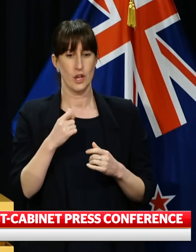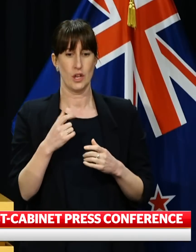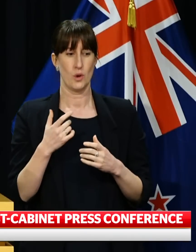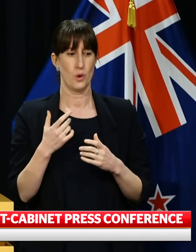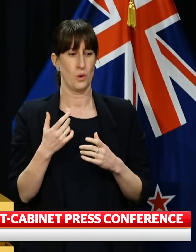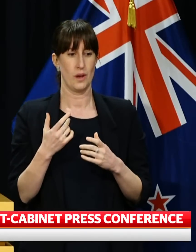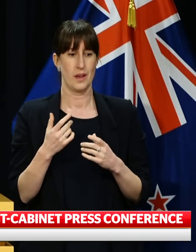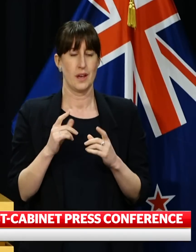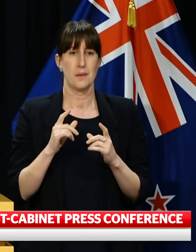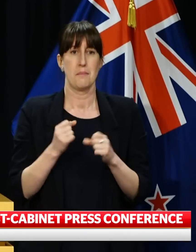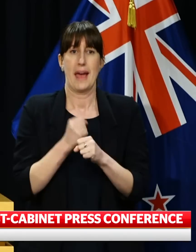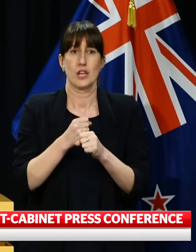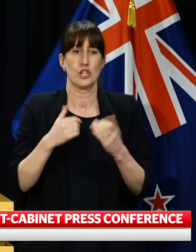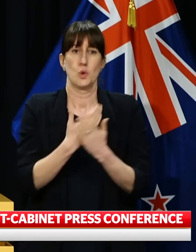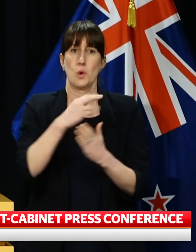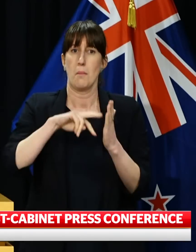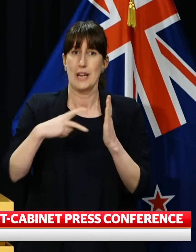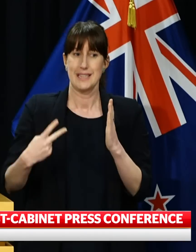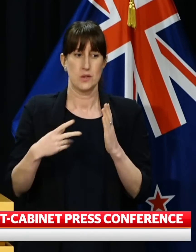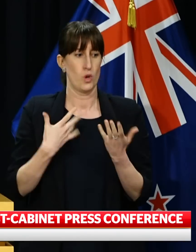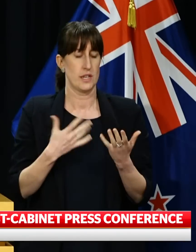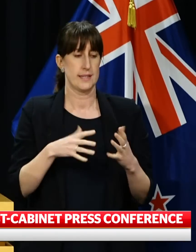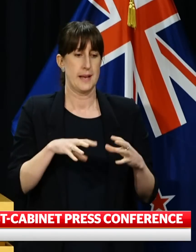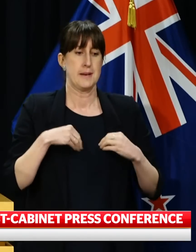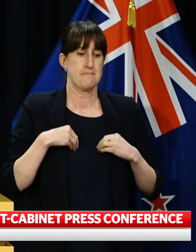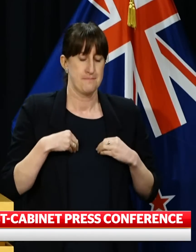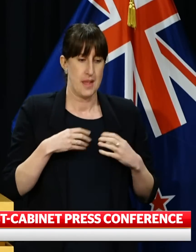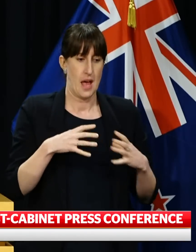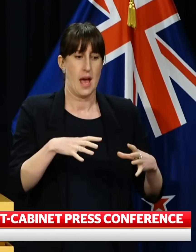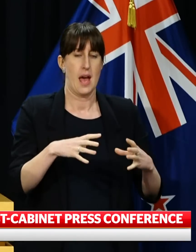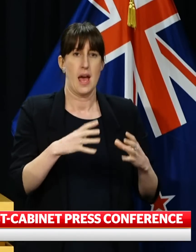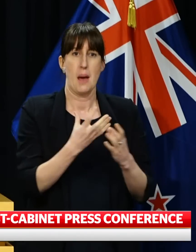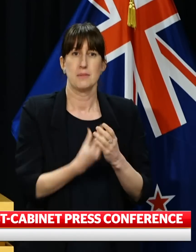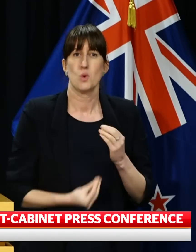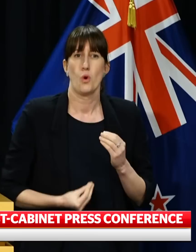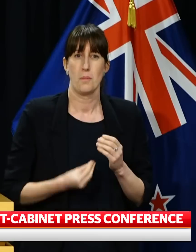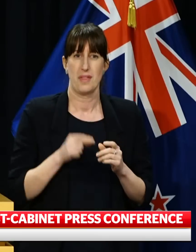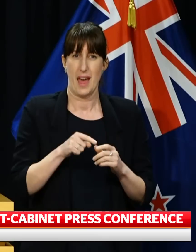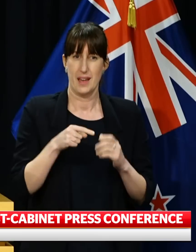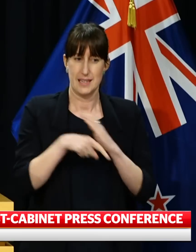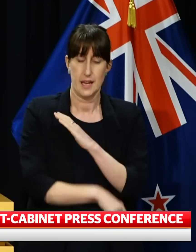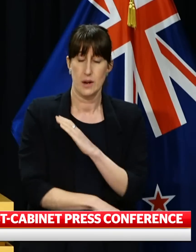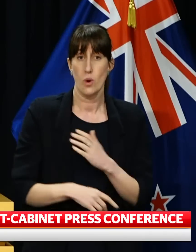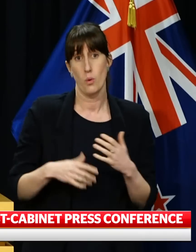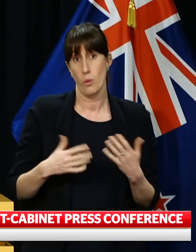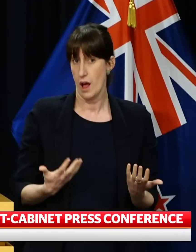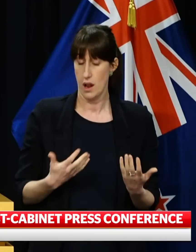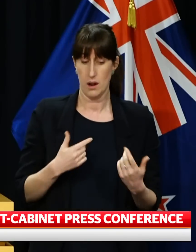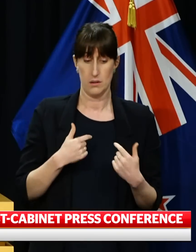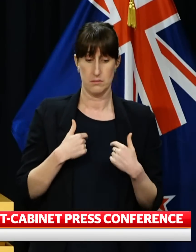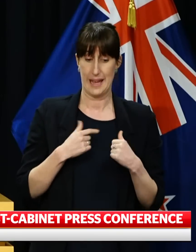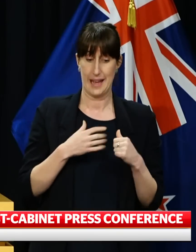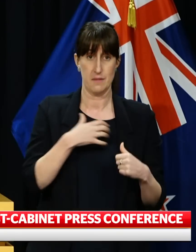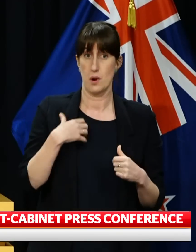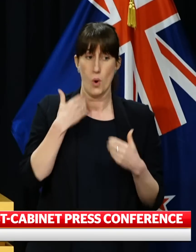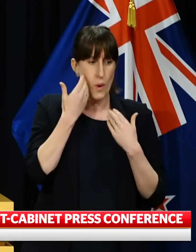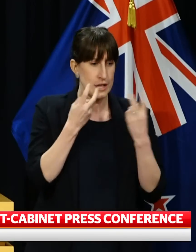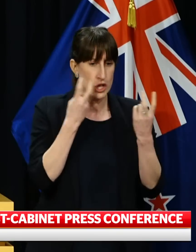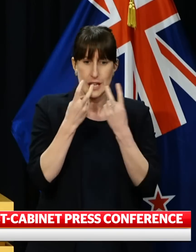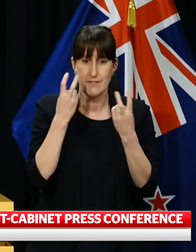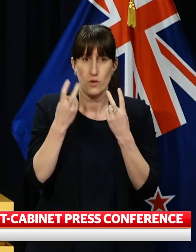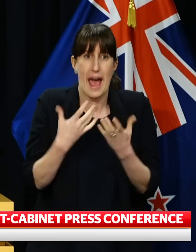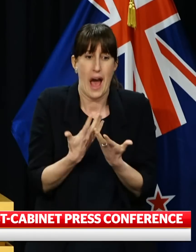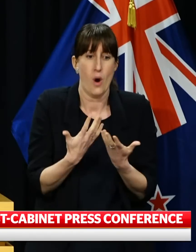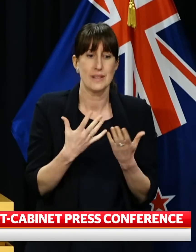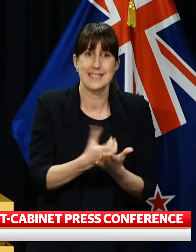debt? As part of the regular budget cycle, we're always looking for savings. We're always looking for how we can ensure that we're delivering